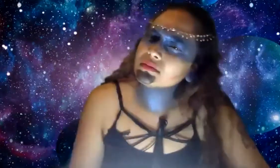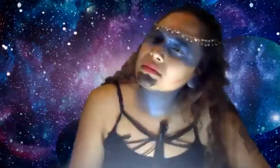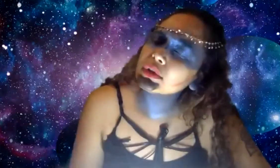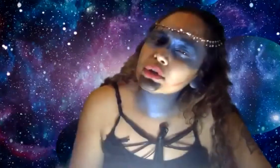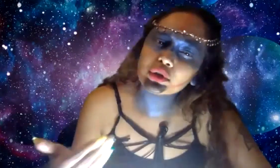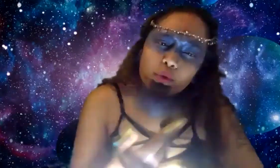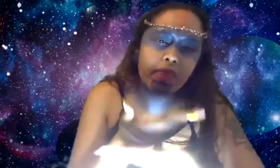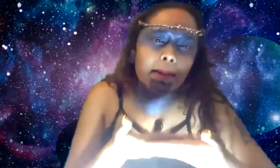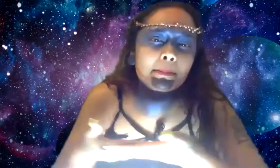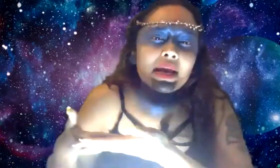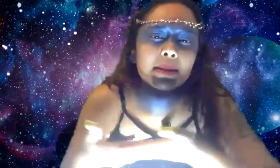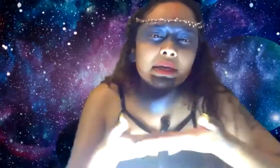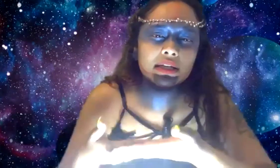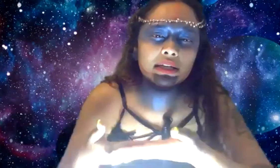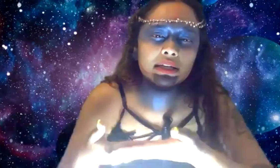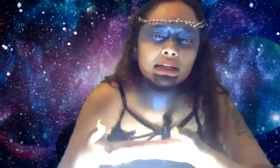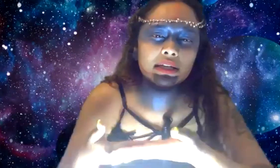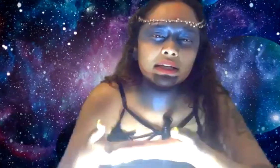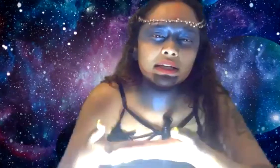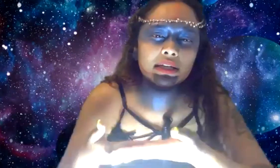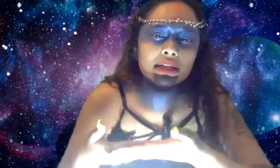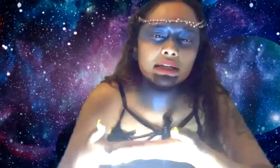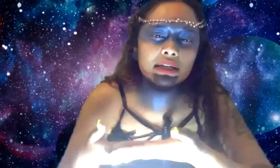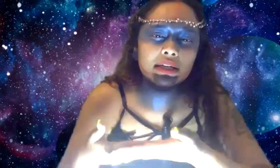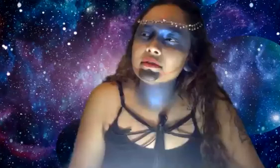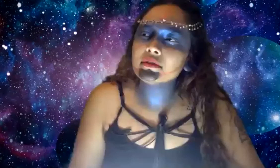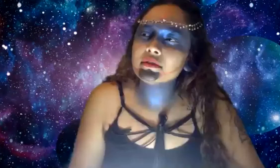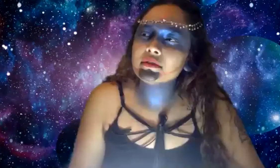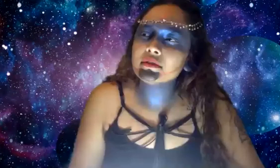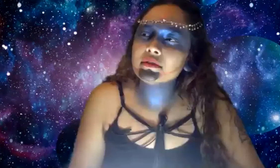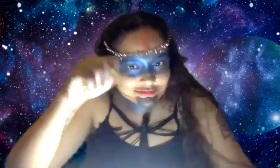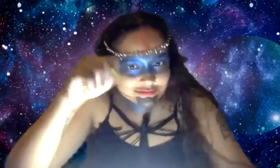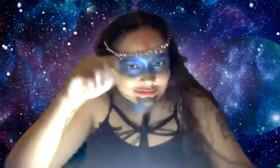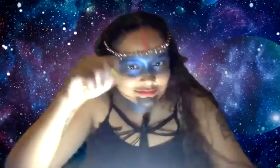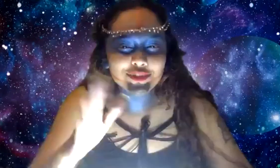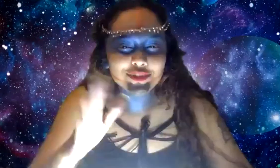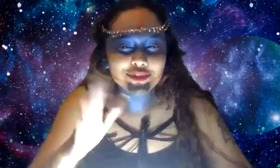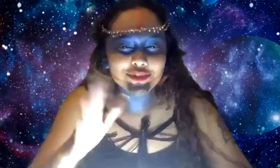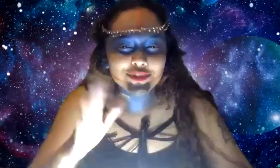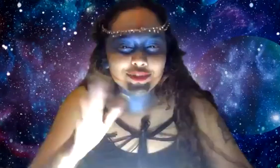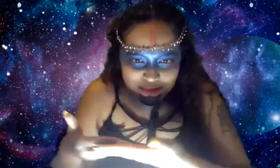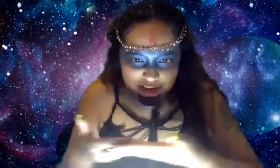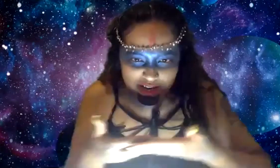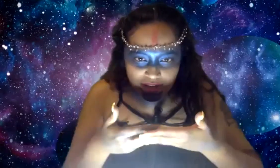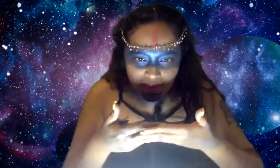Yes, there's a second baby on the way, a new baby, and you will teach them everything you know about being deaf.